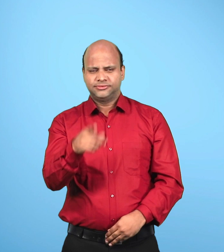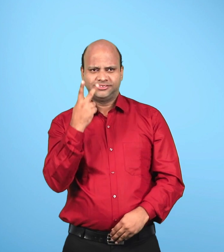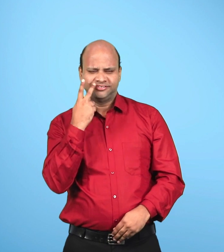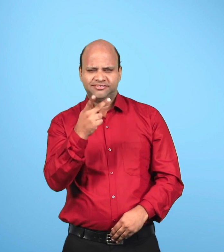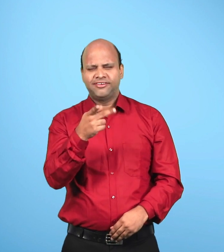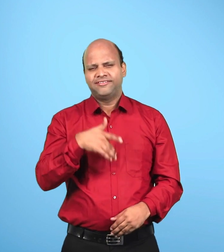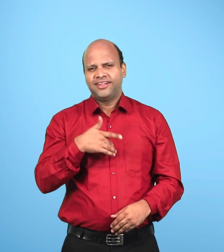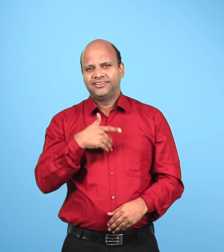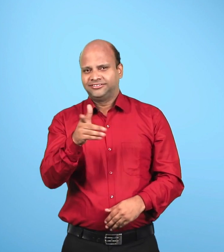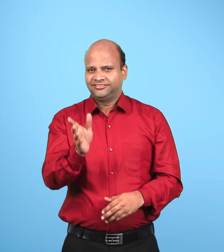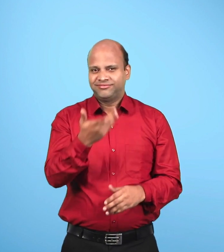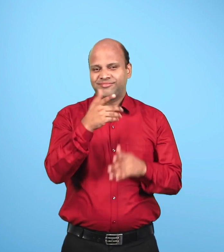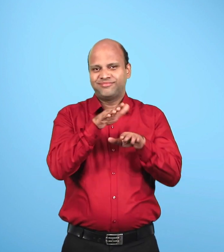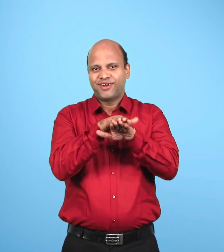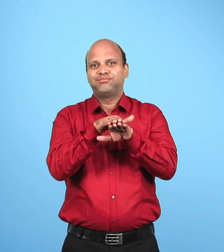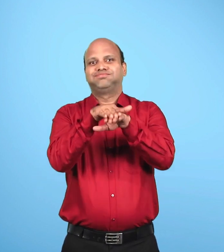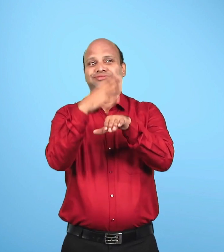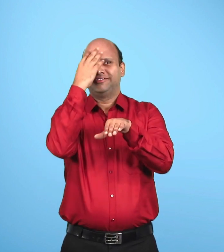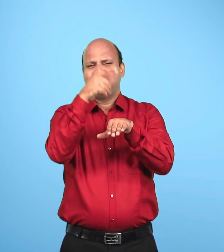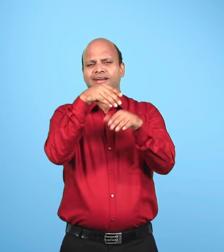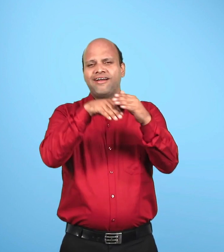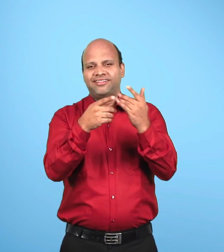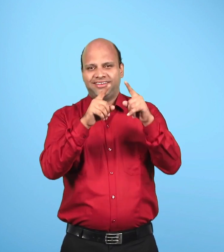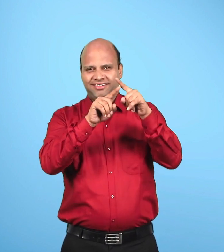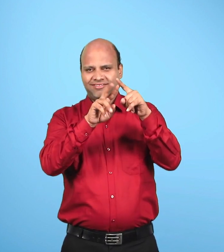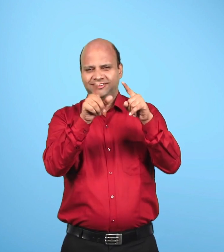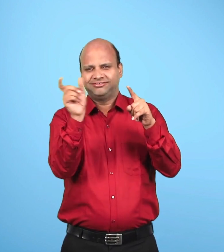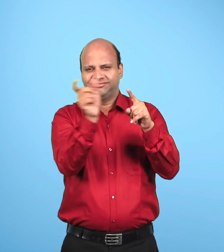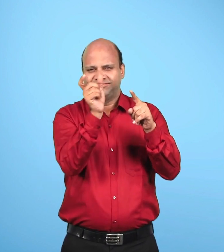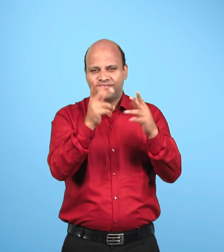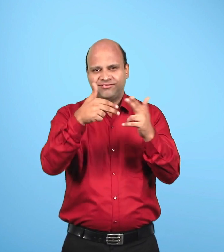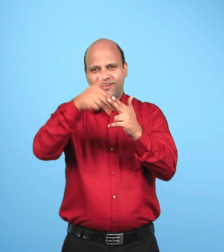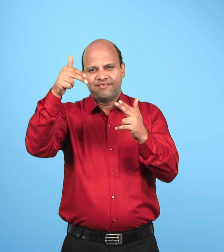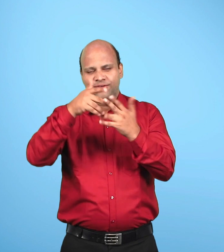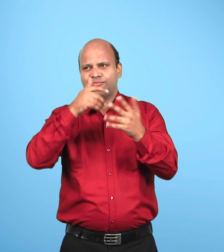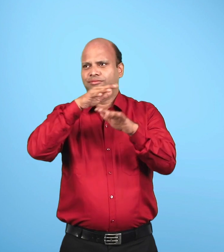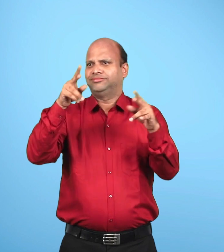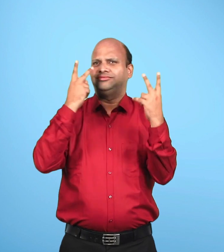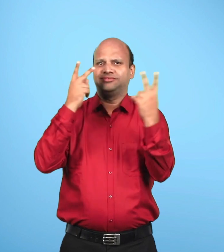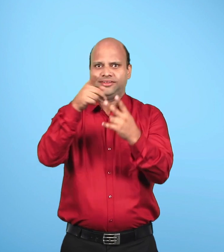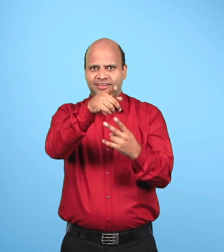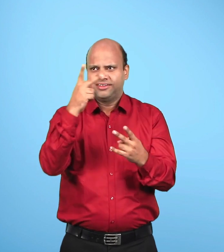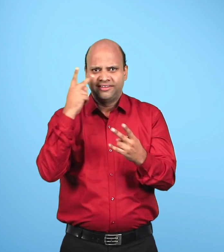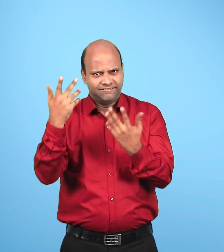Did you ever see this interesting activity of dolphins in television program or films on ocean life?